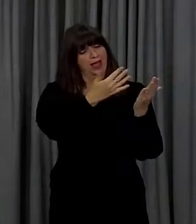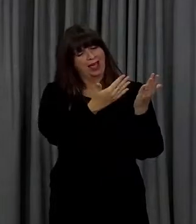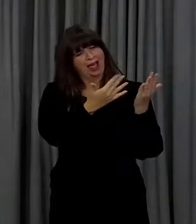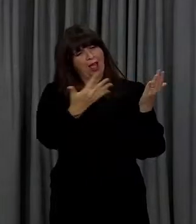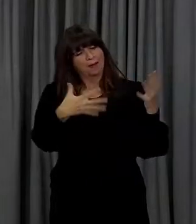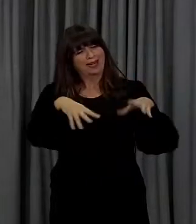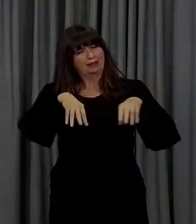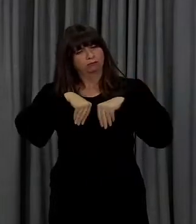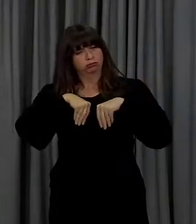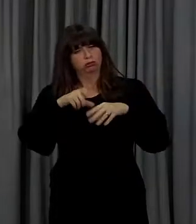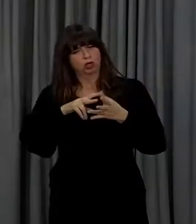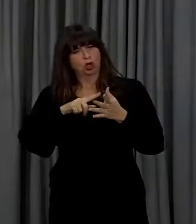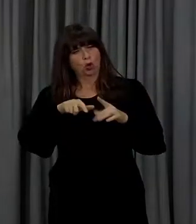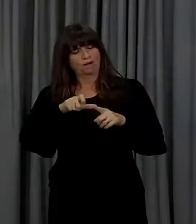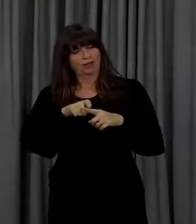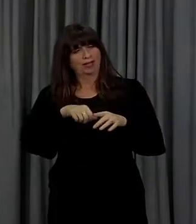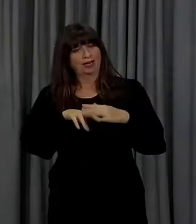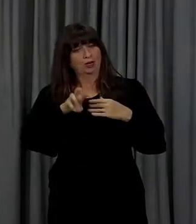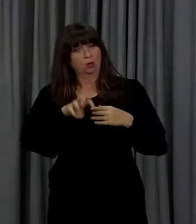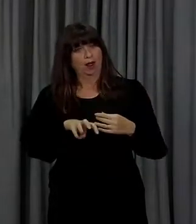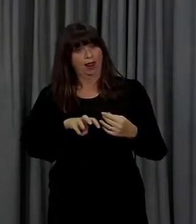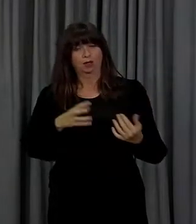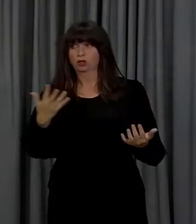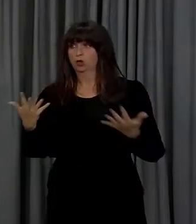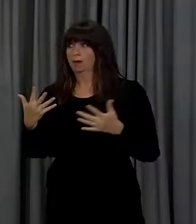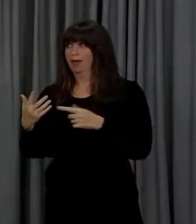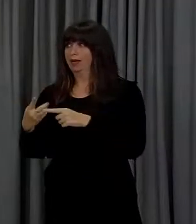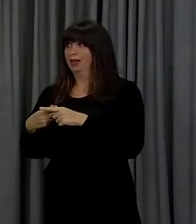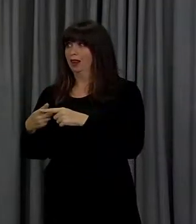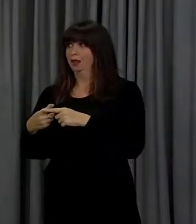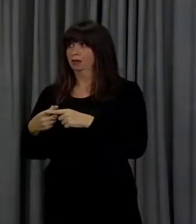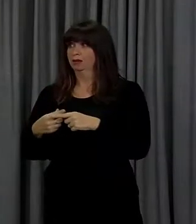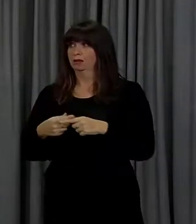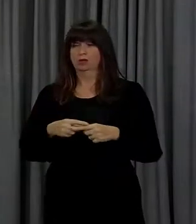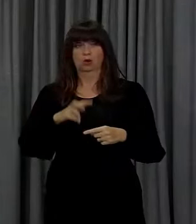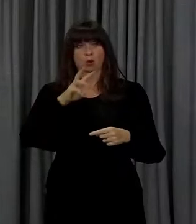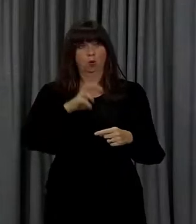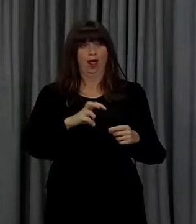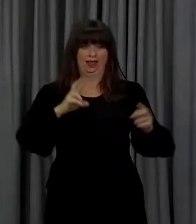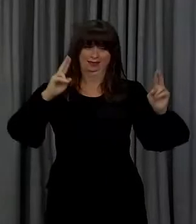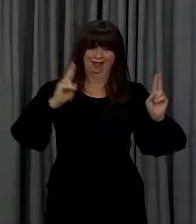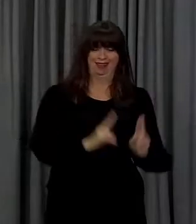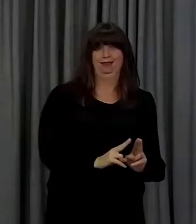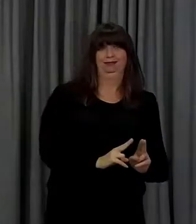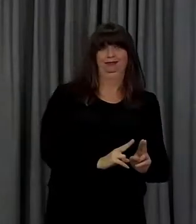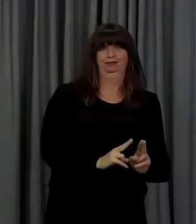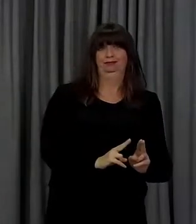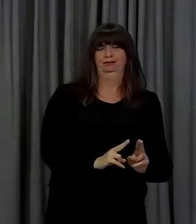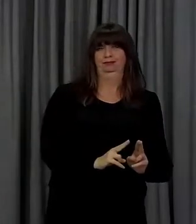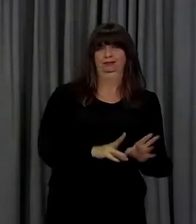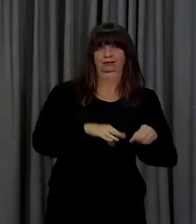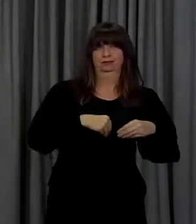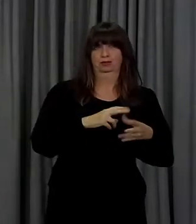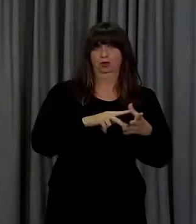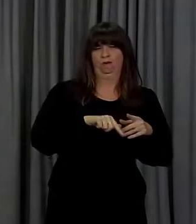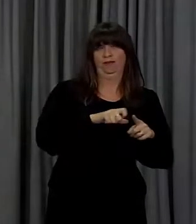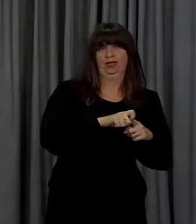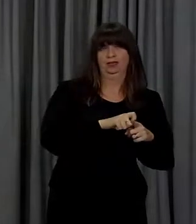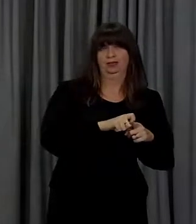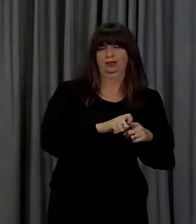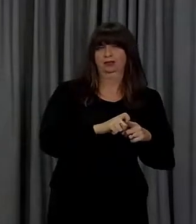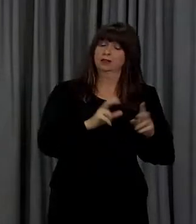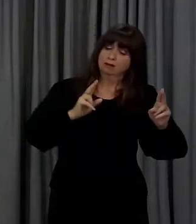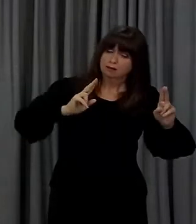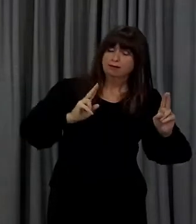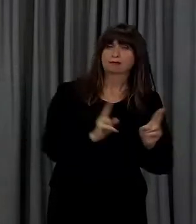who contracted COVID in Wales compared to England, they were significantly lower than they were in England. That means fewer people